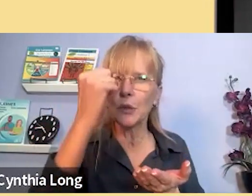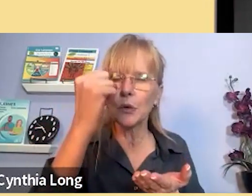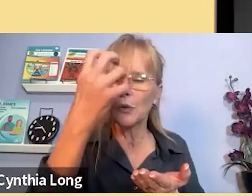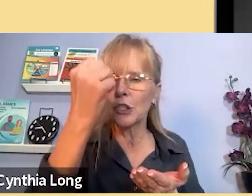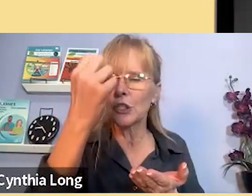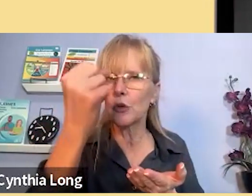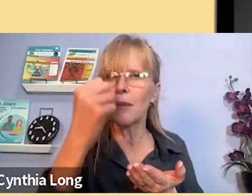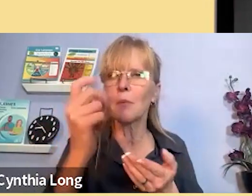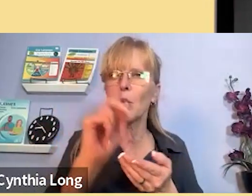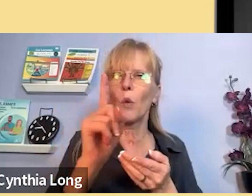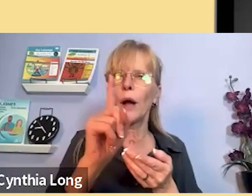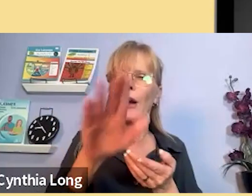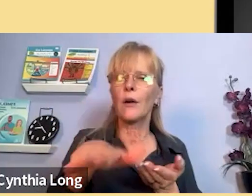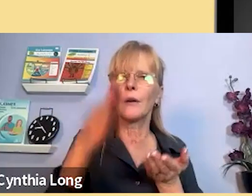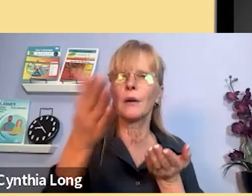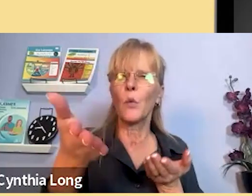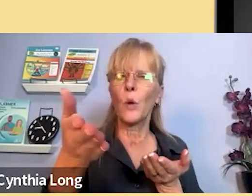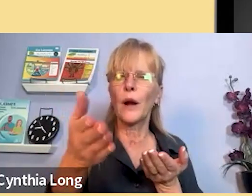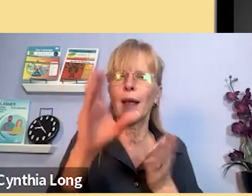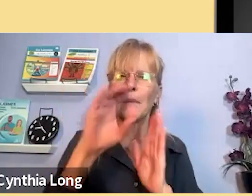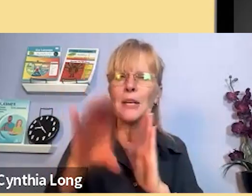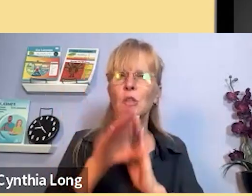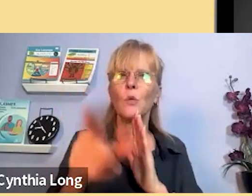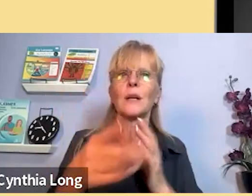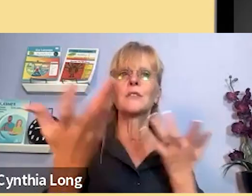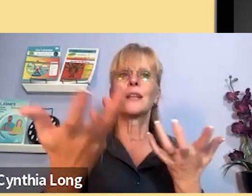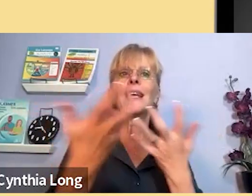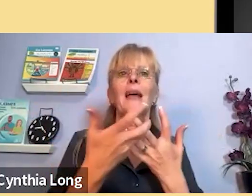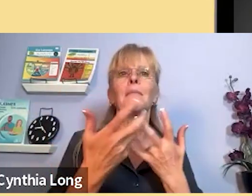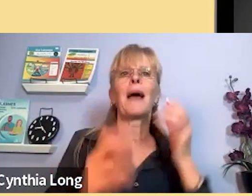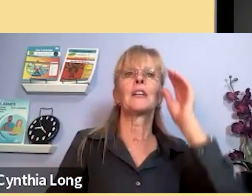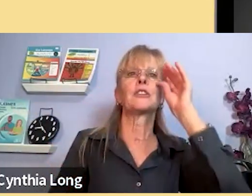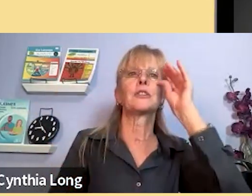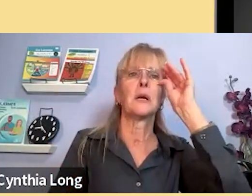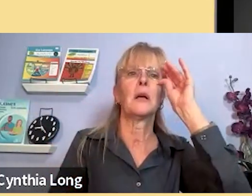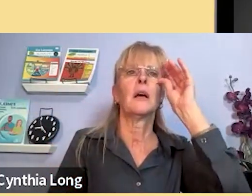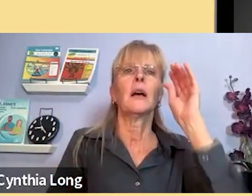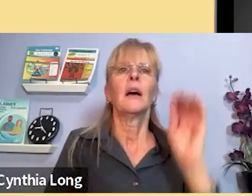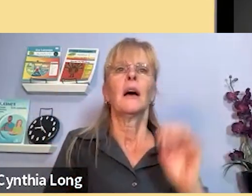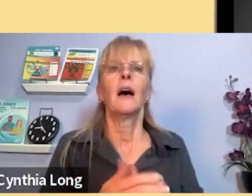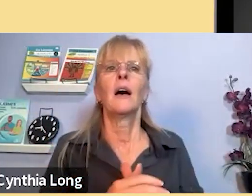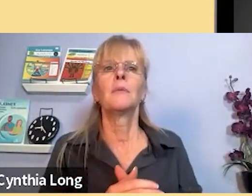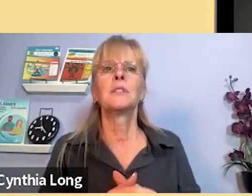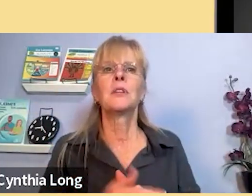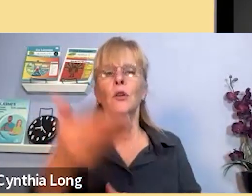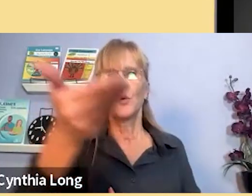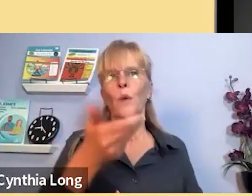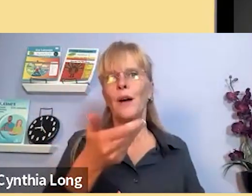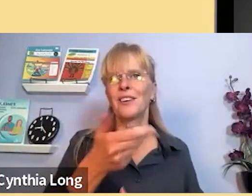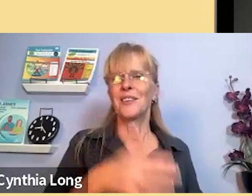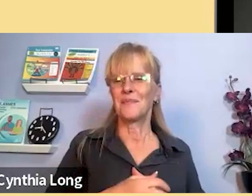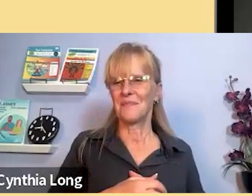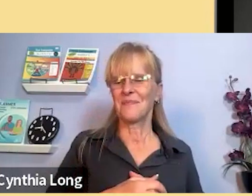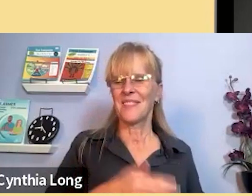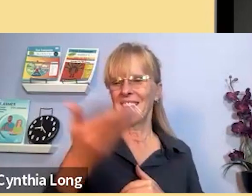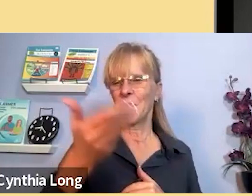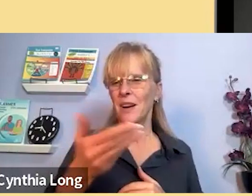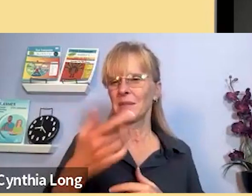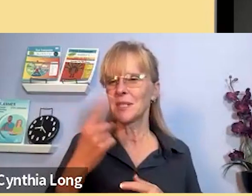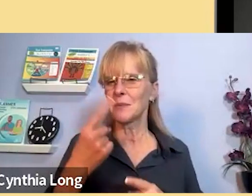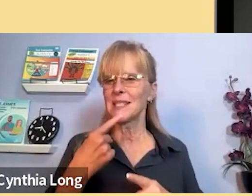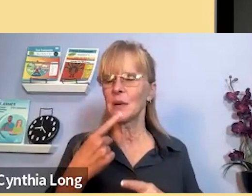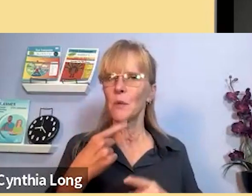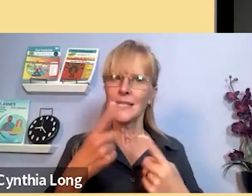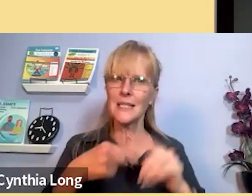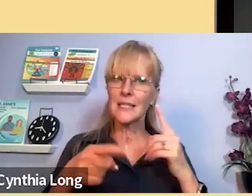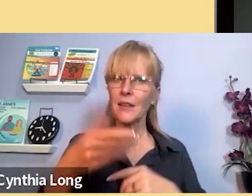to just remember where that picture was so they can match. So you're welcome. You're